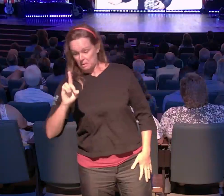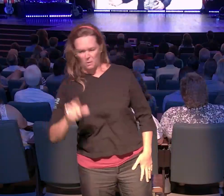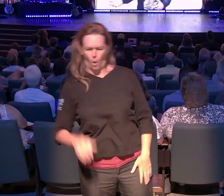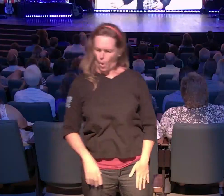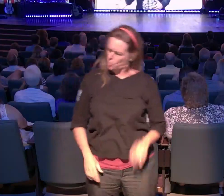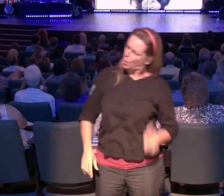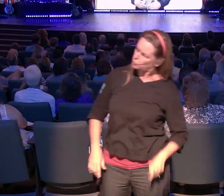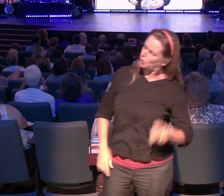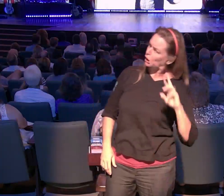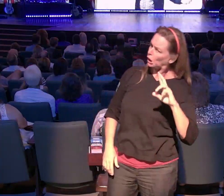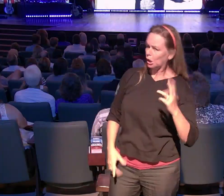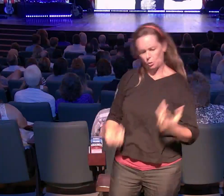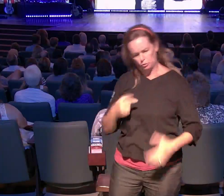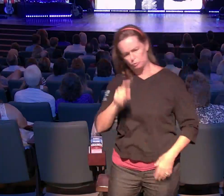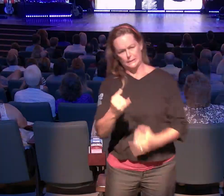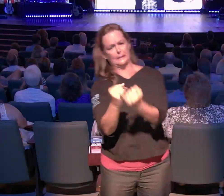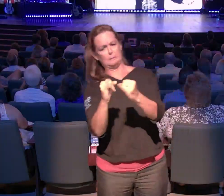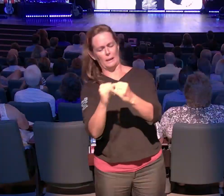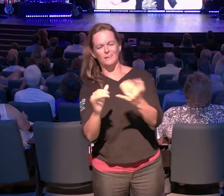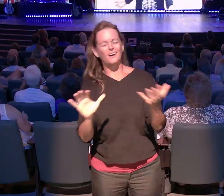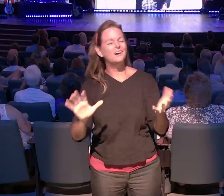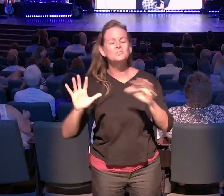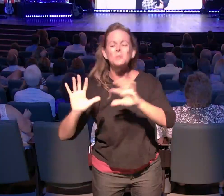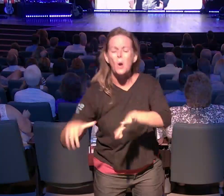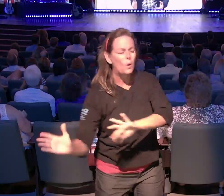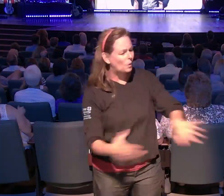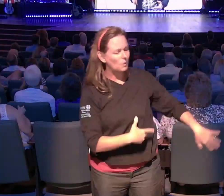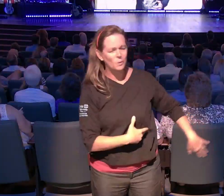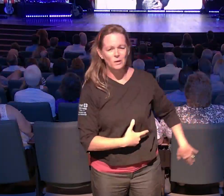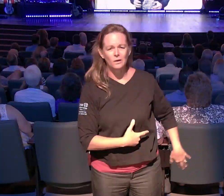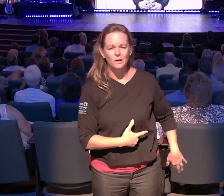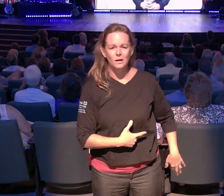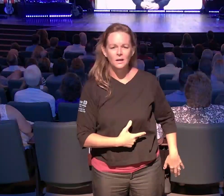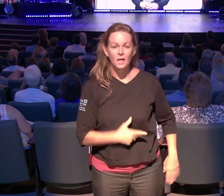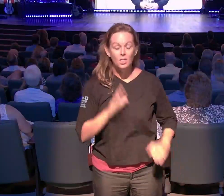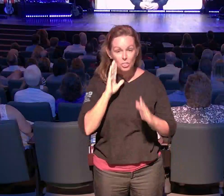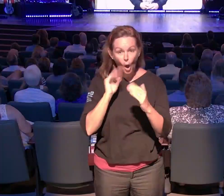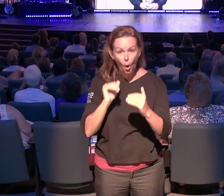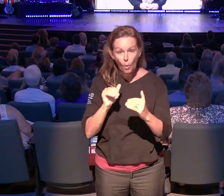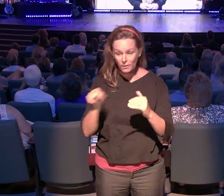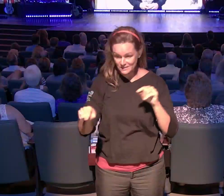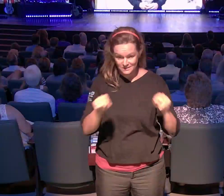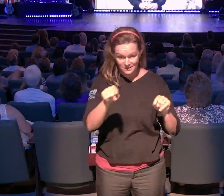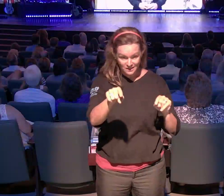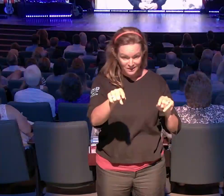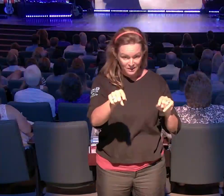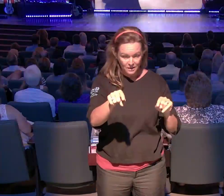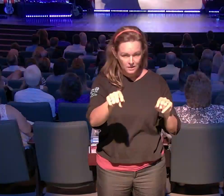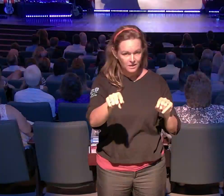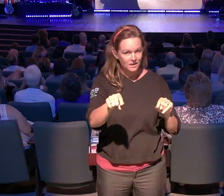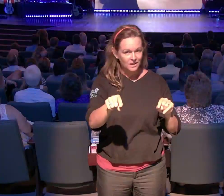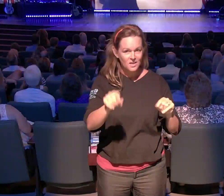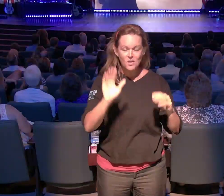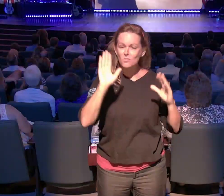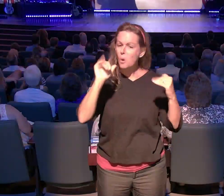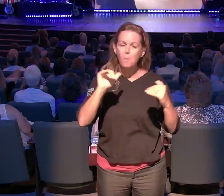in our president or any other politician up here in Washington. Our hope is in the maker of heaven and earth.